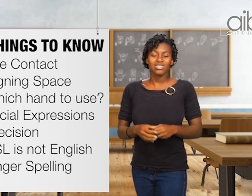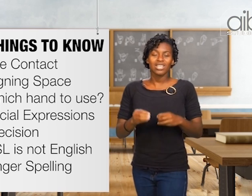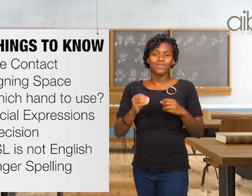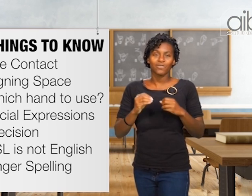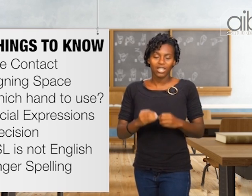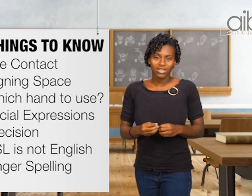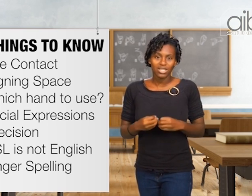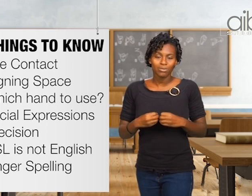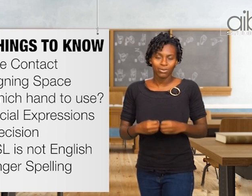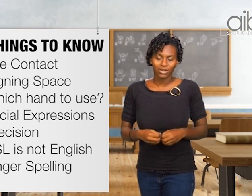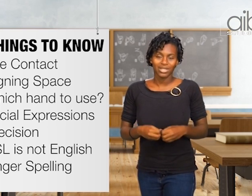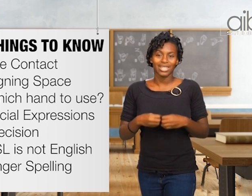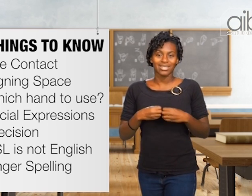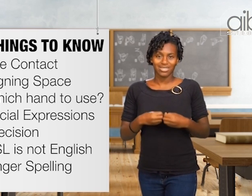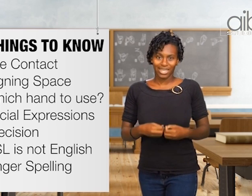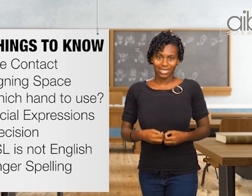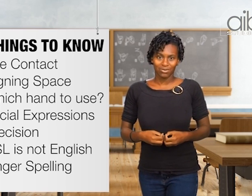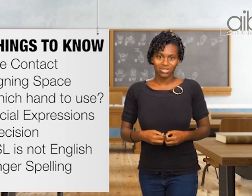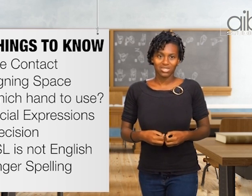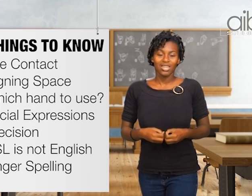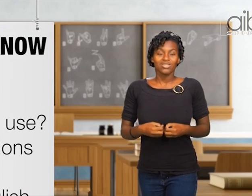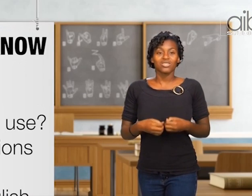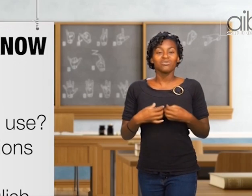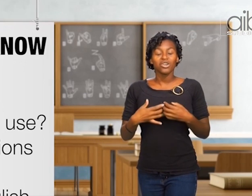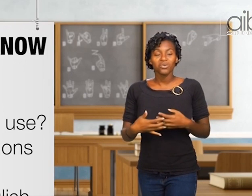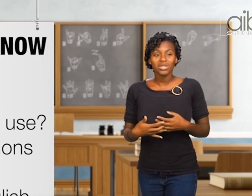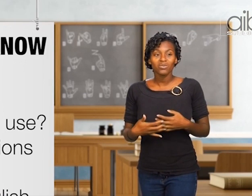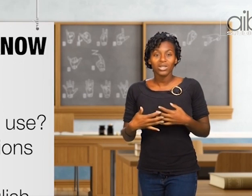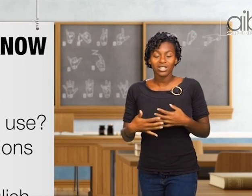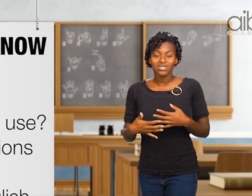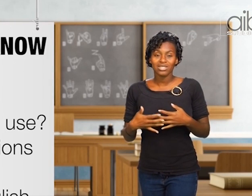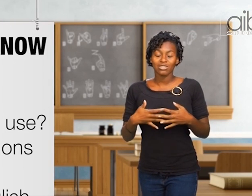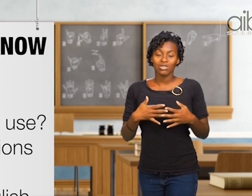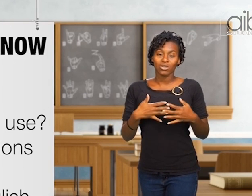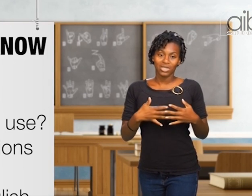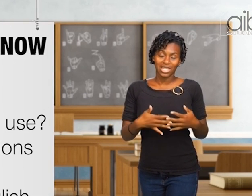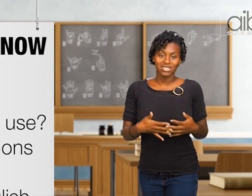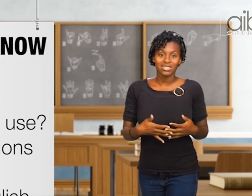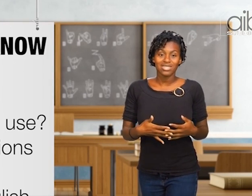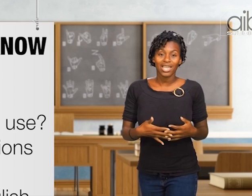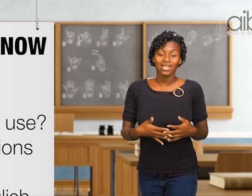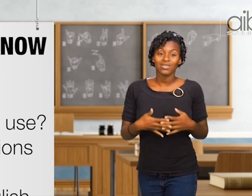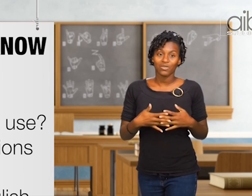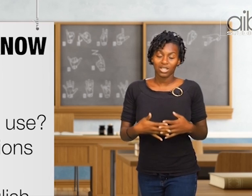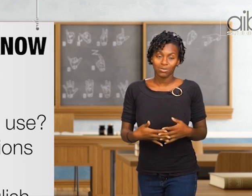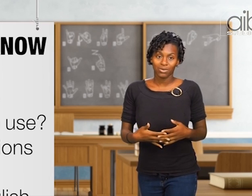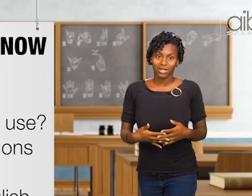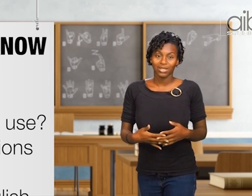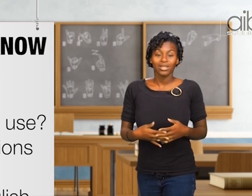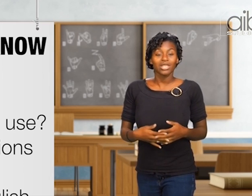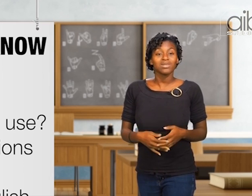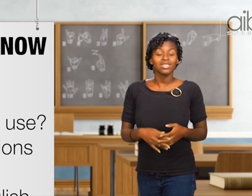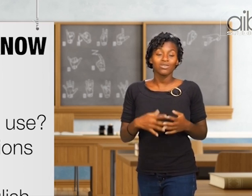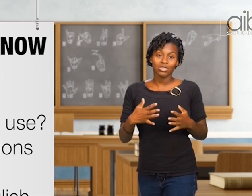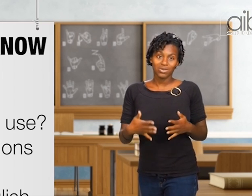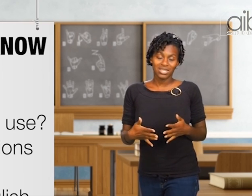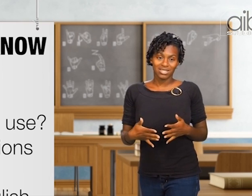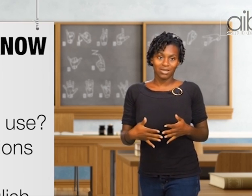is very important in sign language. So knowing where to do the location of sign is very important. Let me give you 3